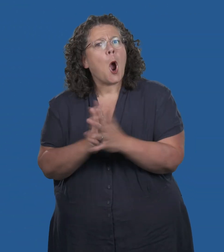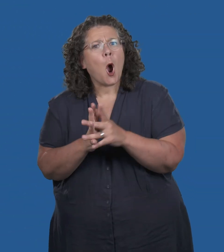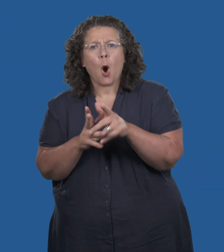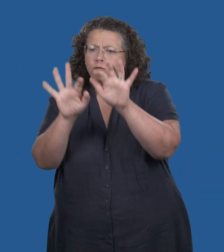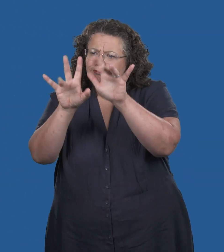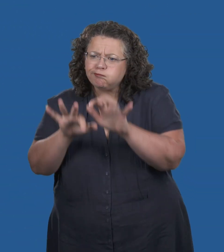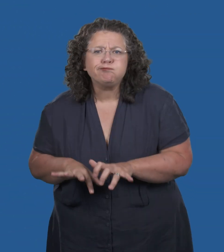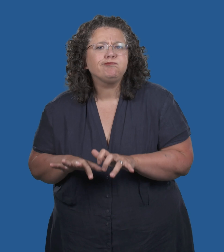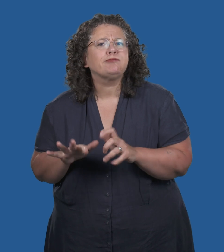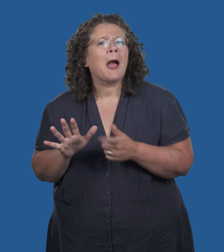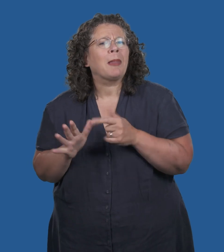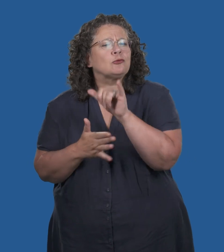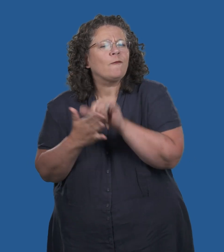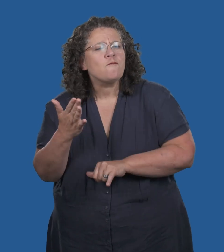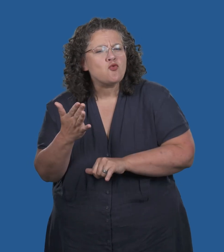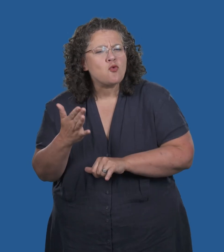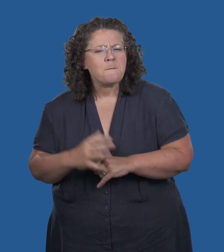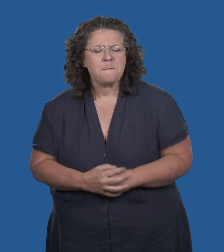How to complete the application form.